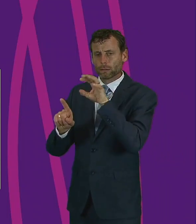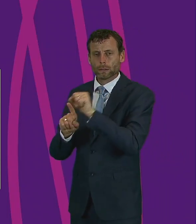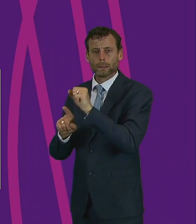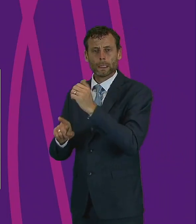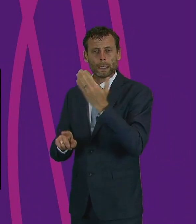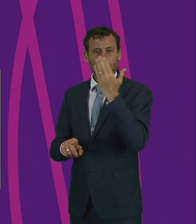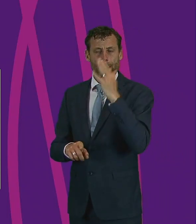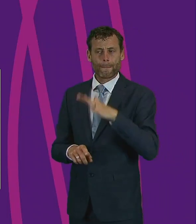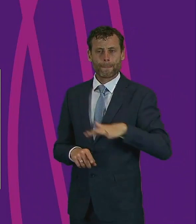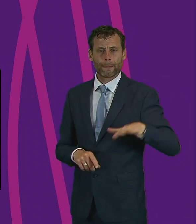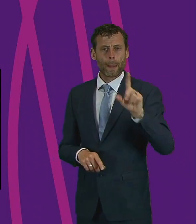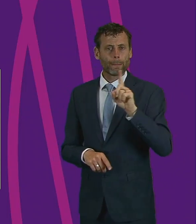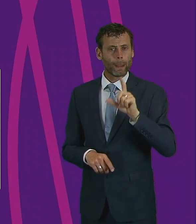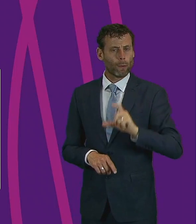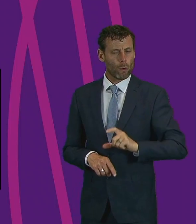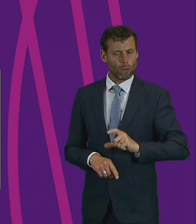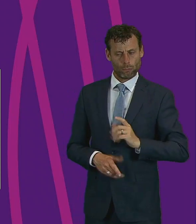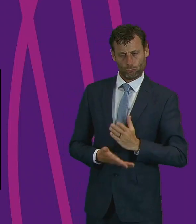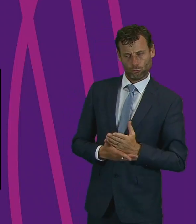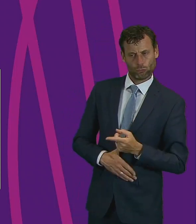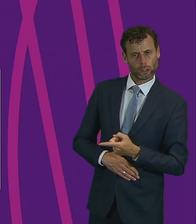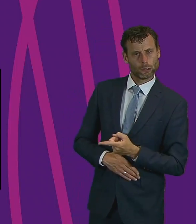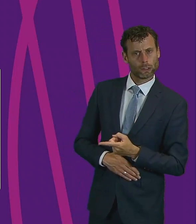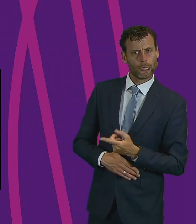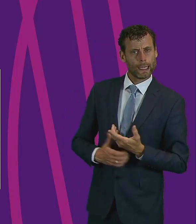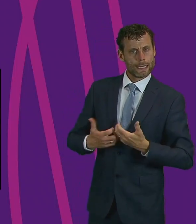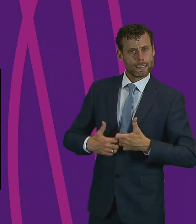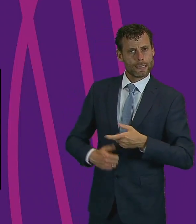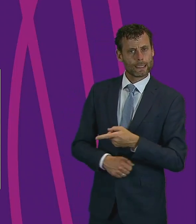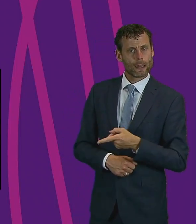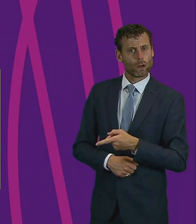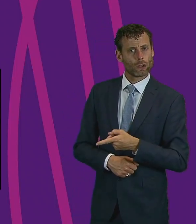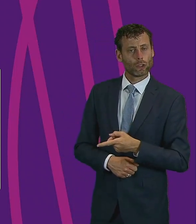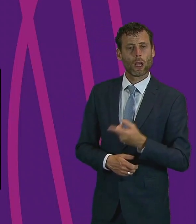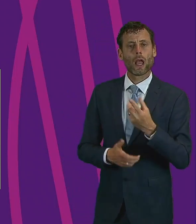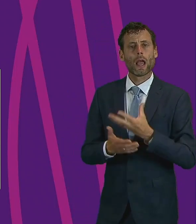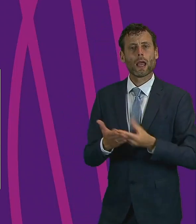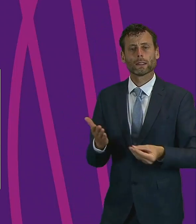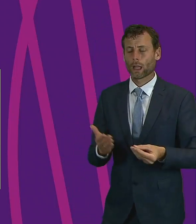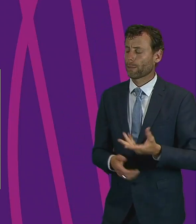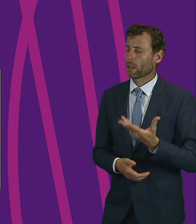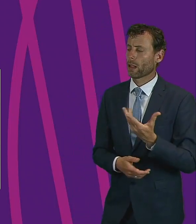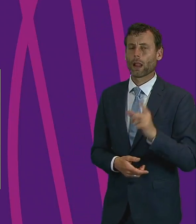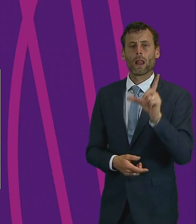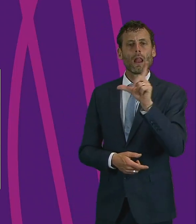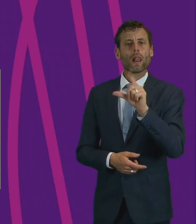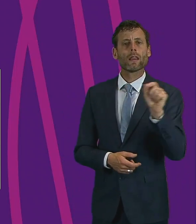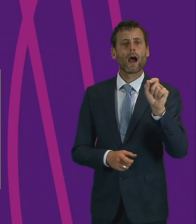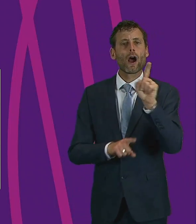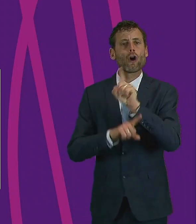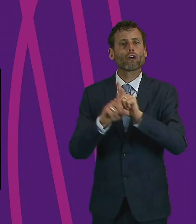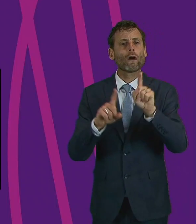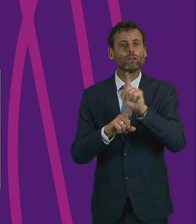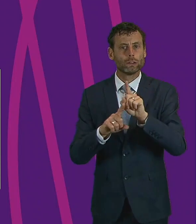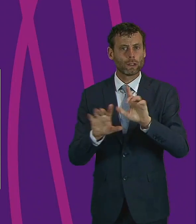so than the failure to inform the public of a coronavirus outbreak at a night conference in Edinburgh in late